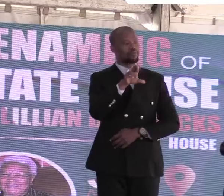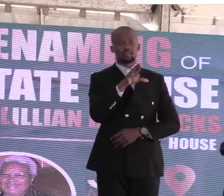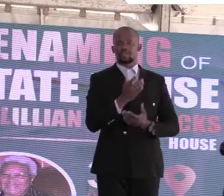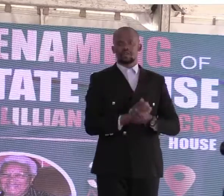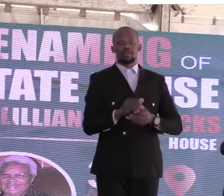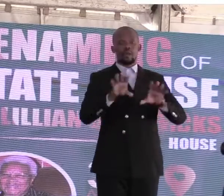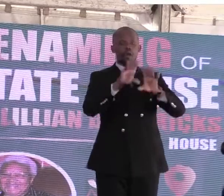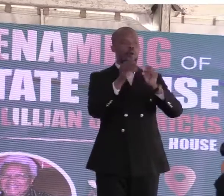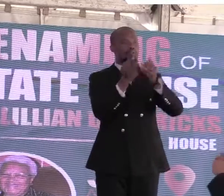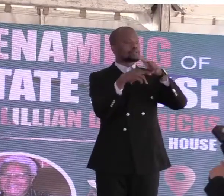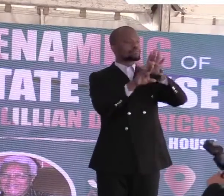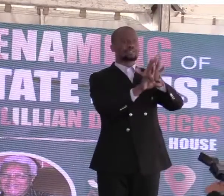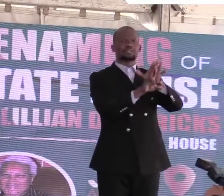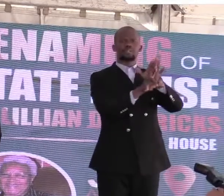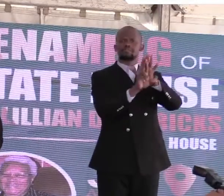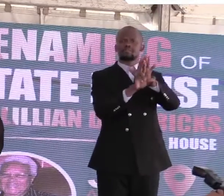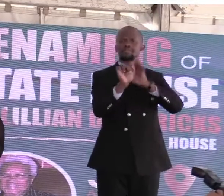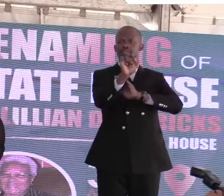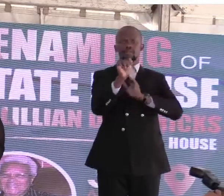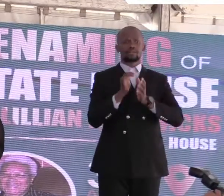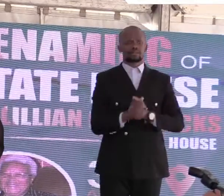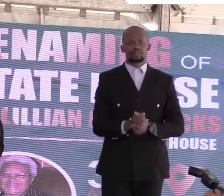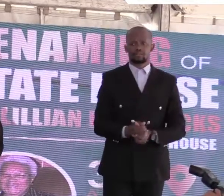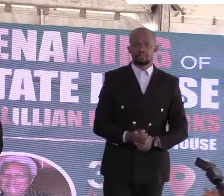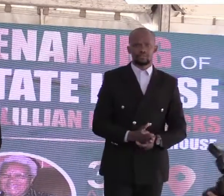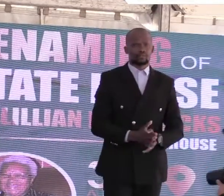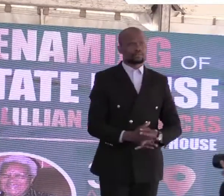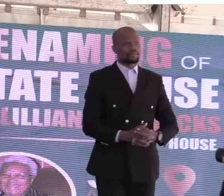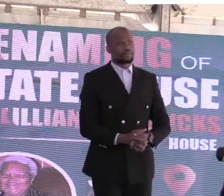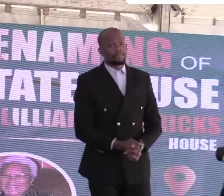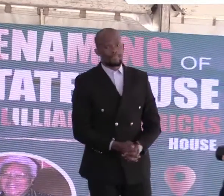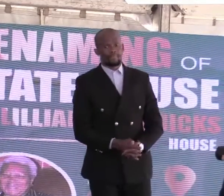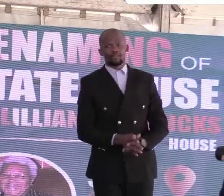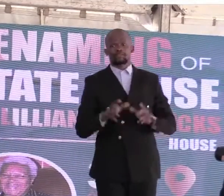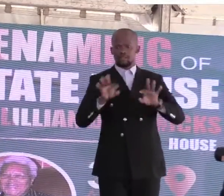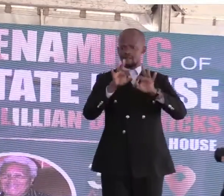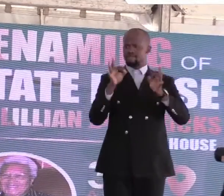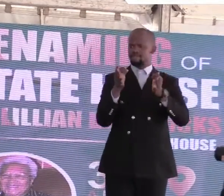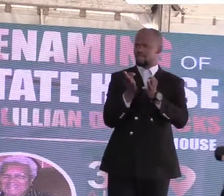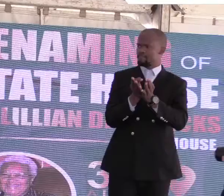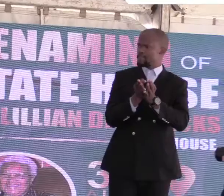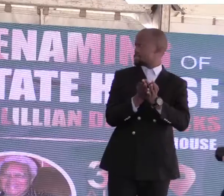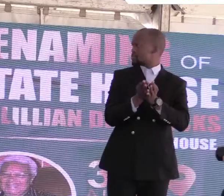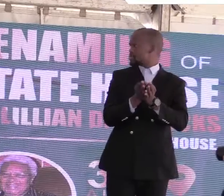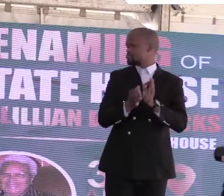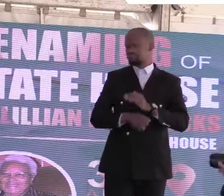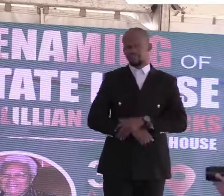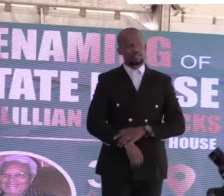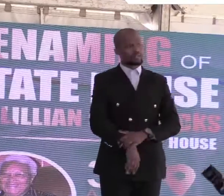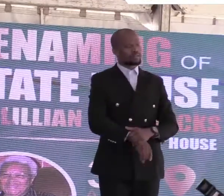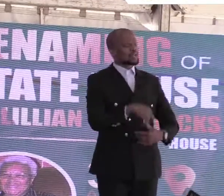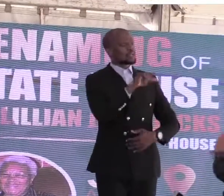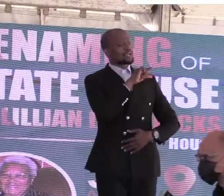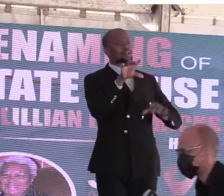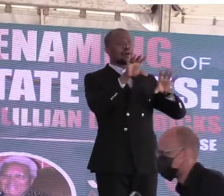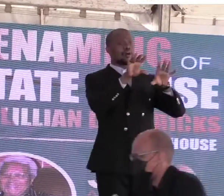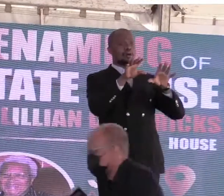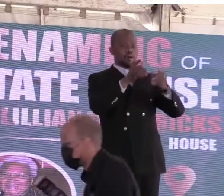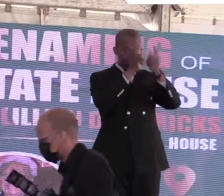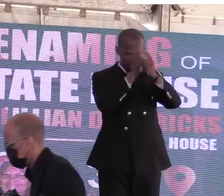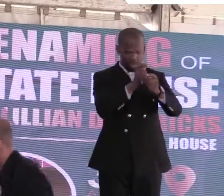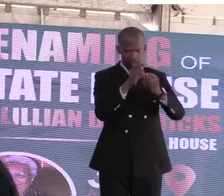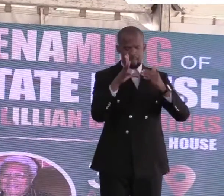representative, Ifukona, to the Diedericks family, to the guests, honorable